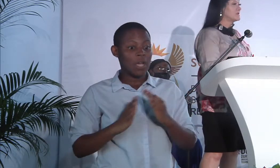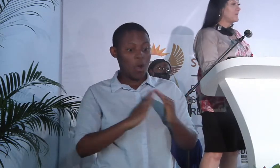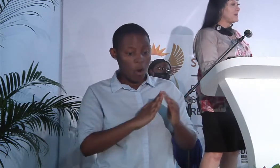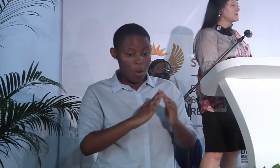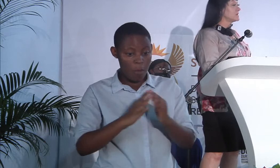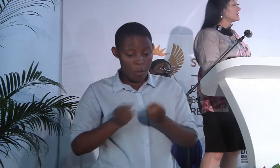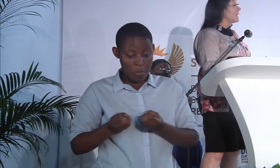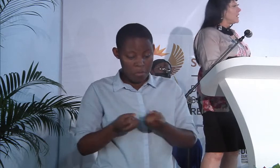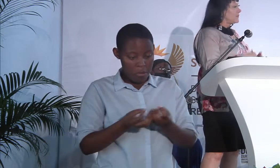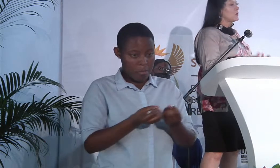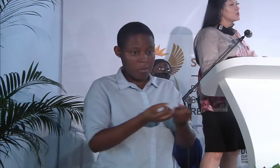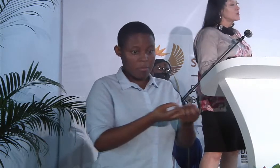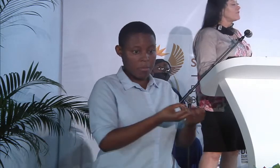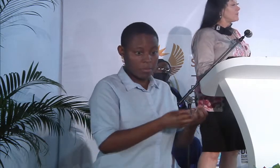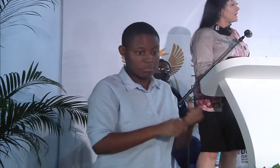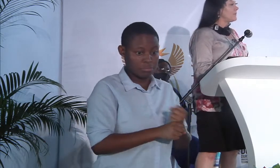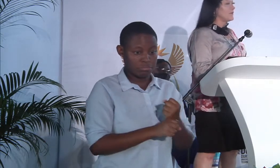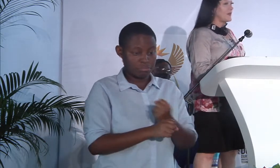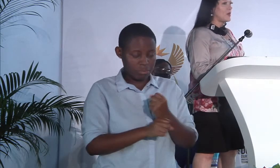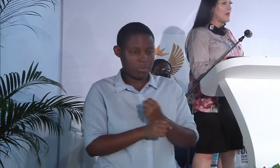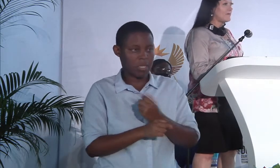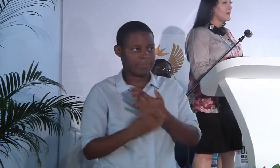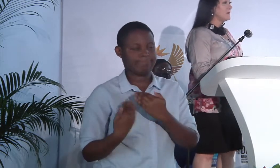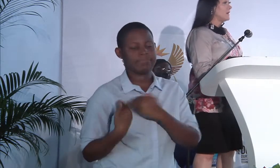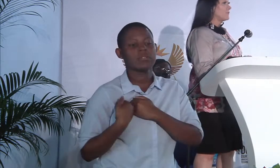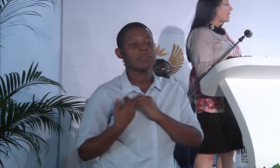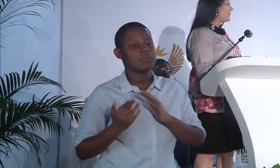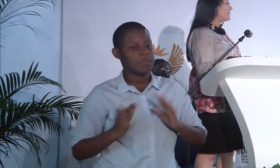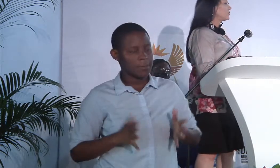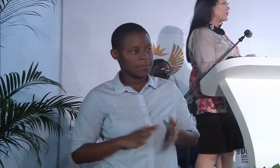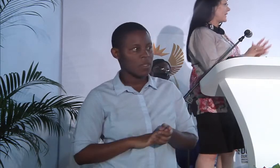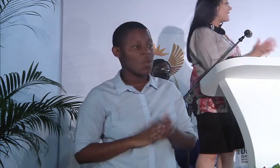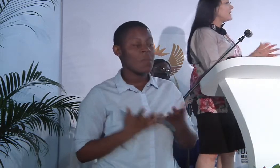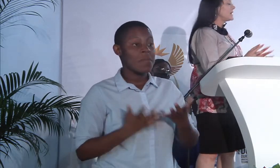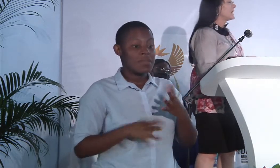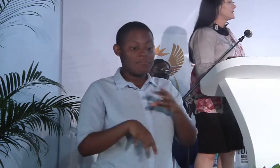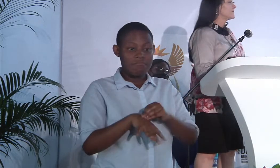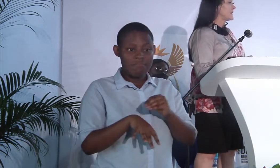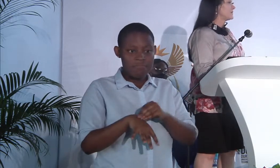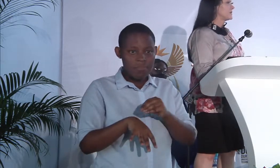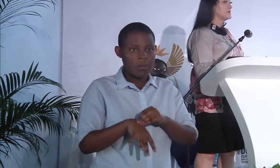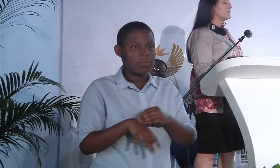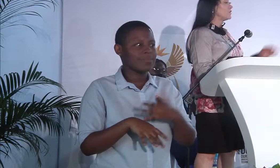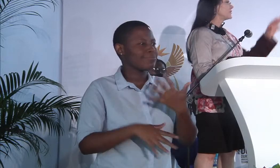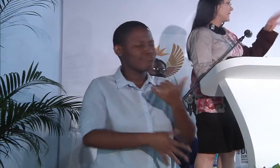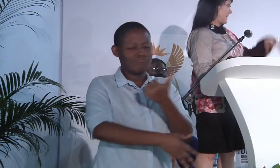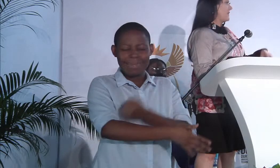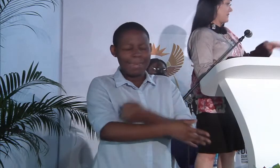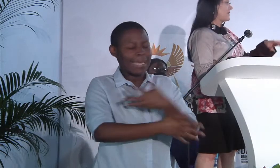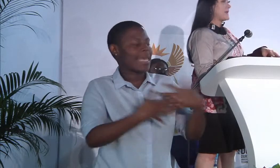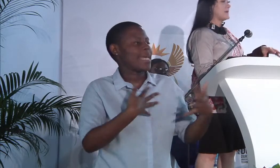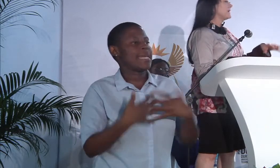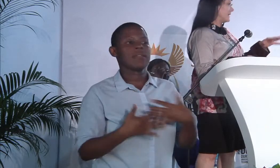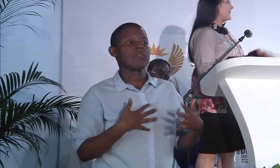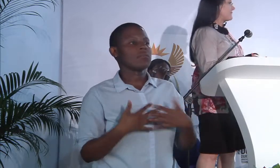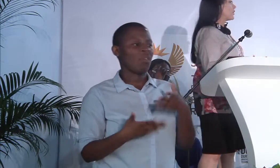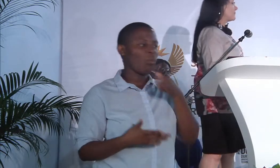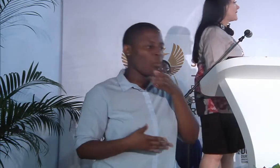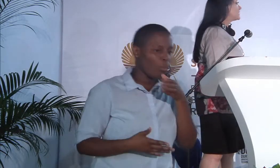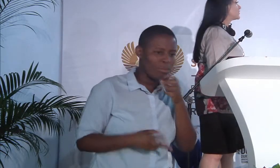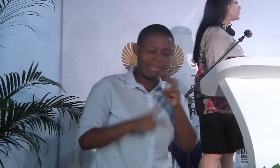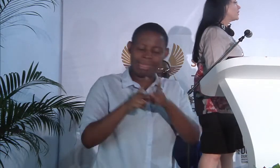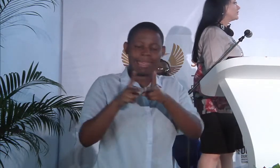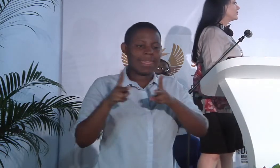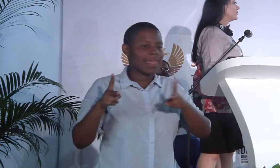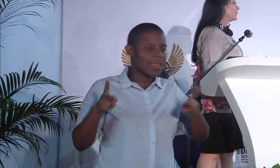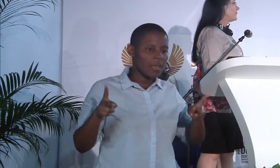open spaces, but also for people that are having problems with any kind of substance abuse, they've got a place